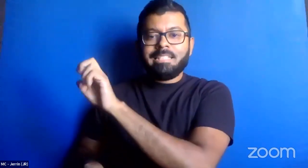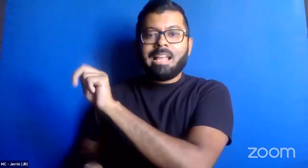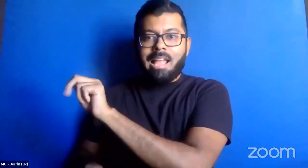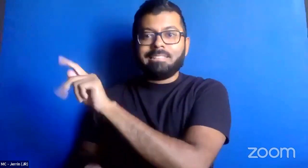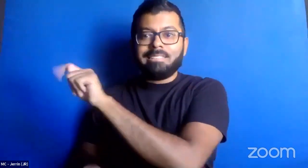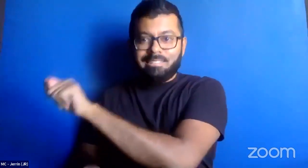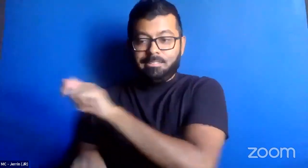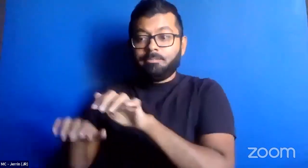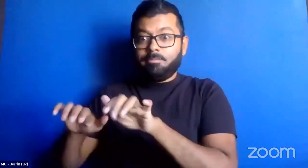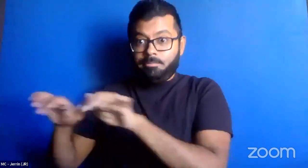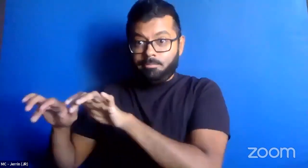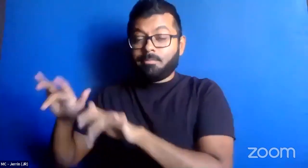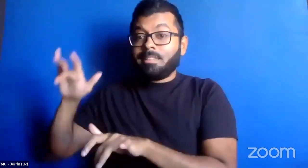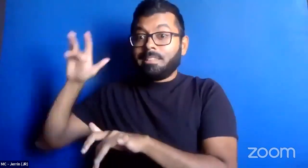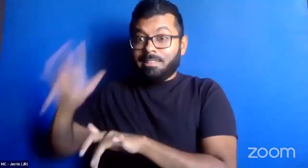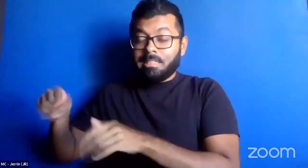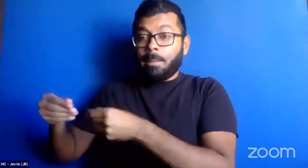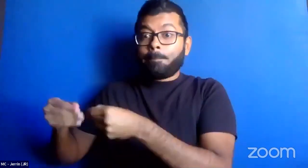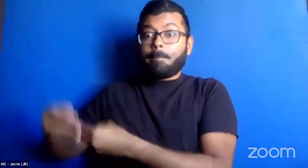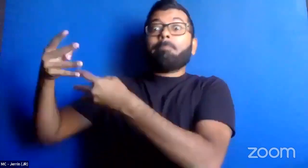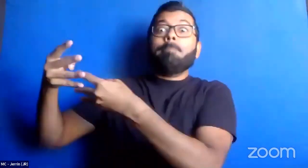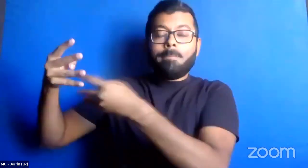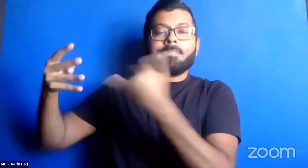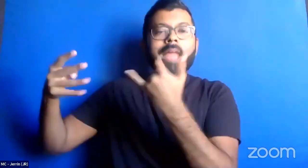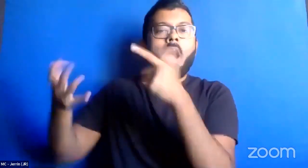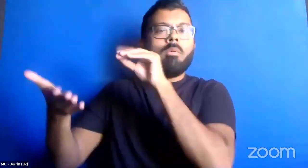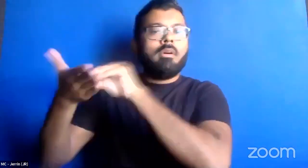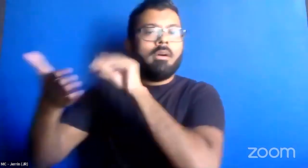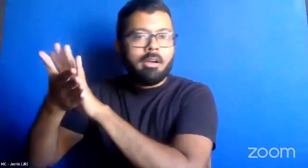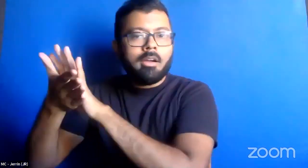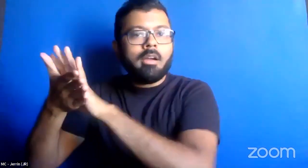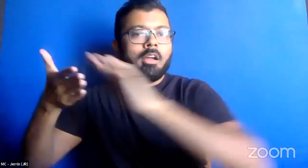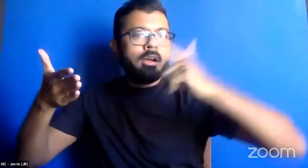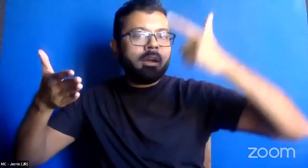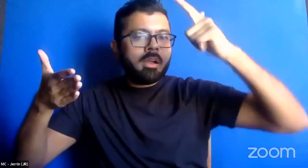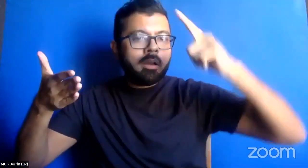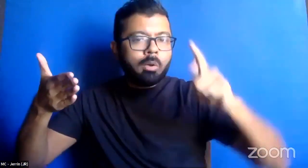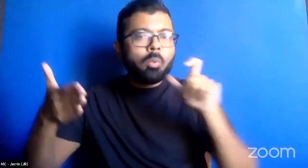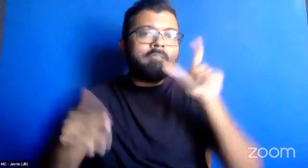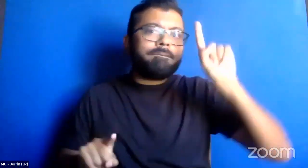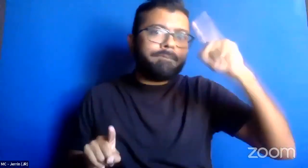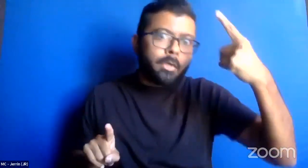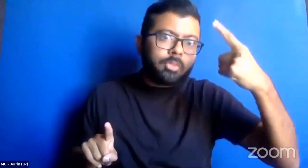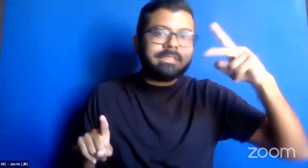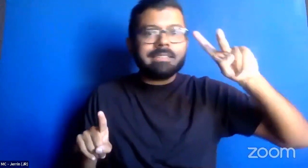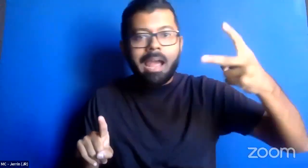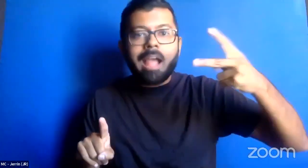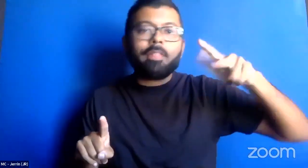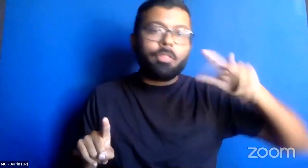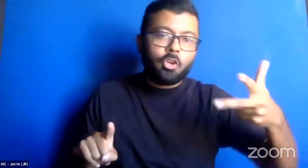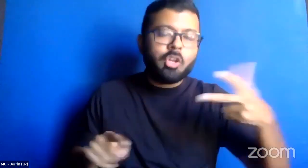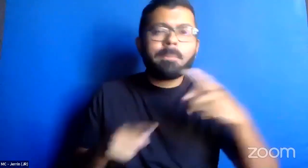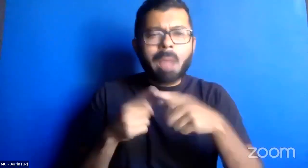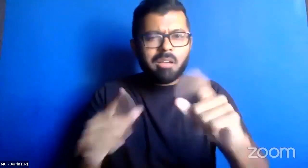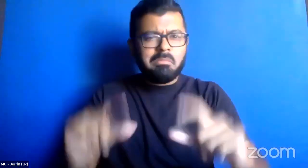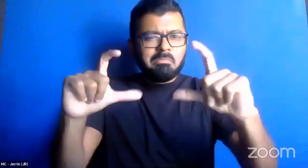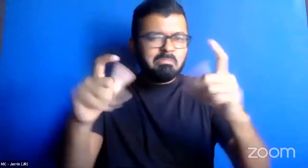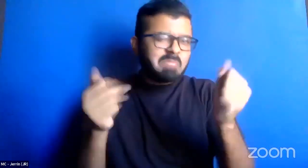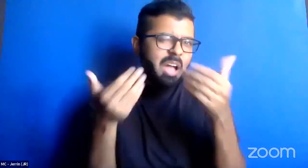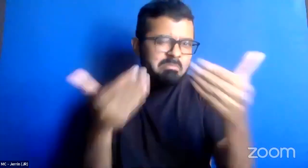list and you can type the word comment, and then there will be a space for you to type your